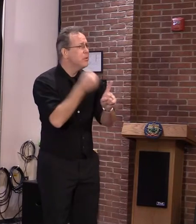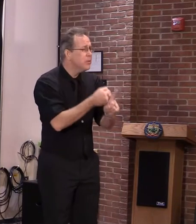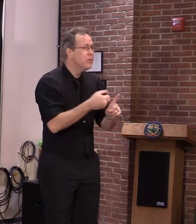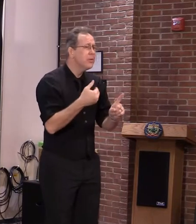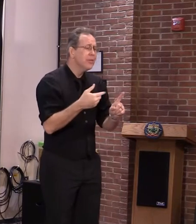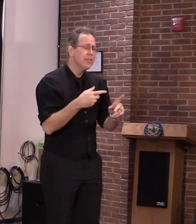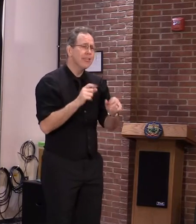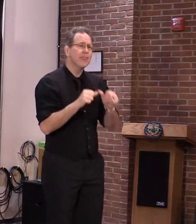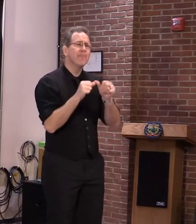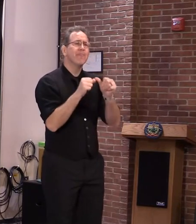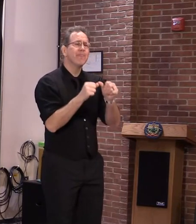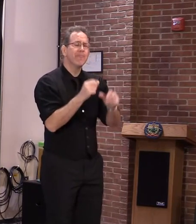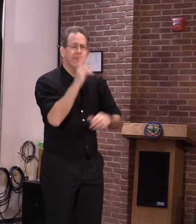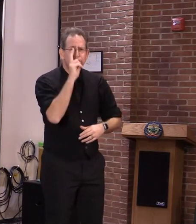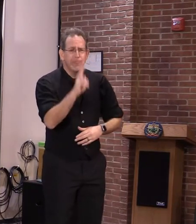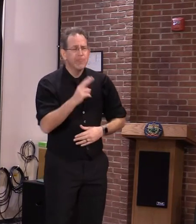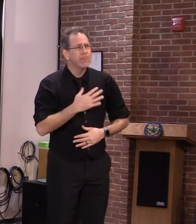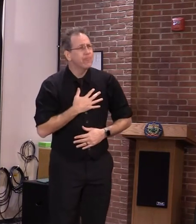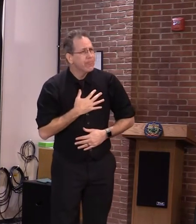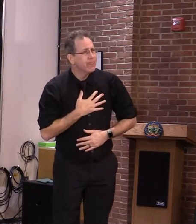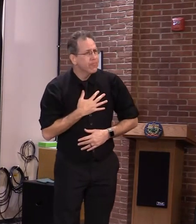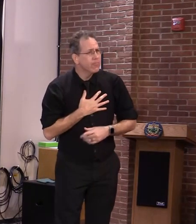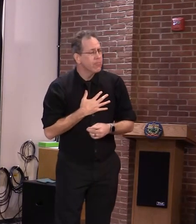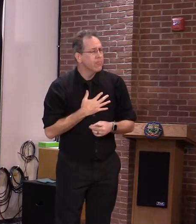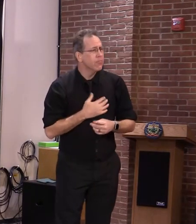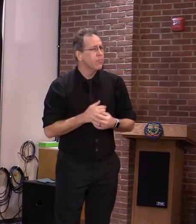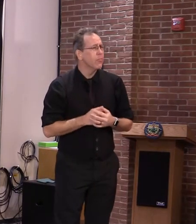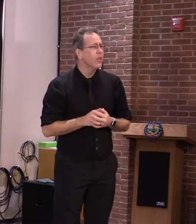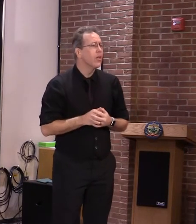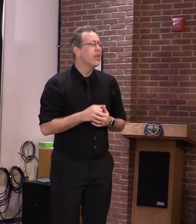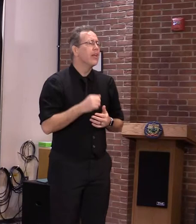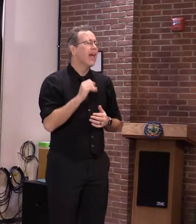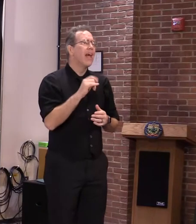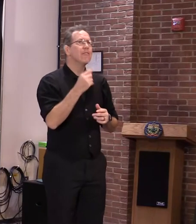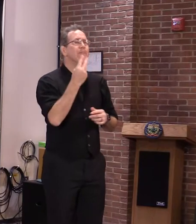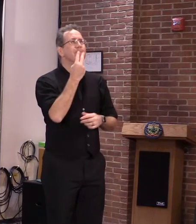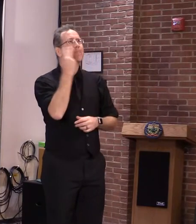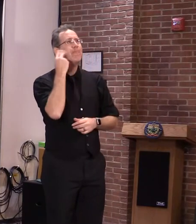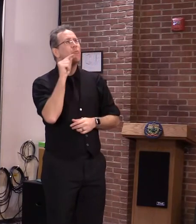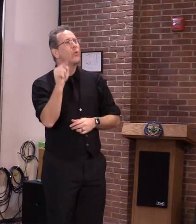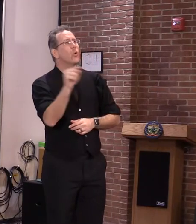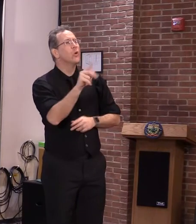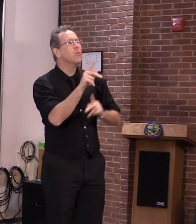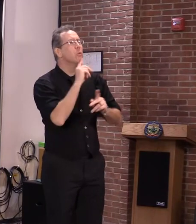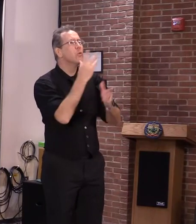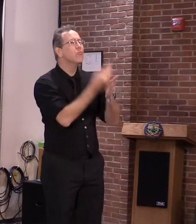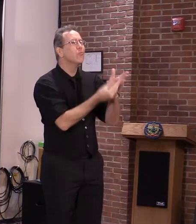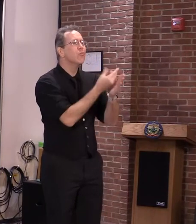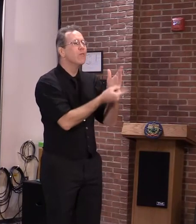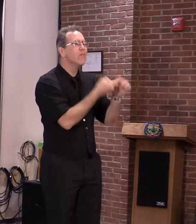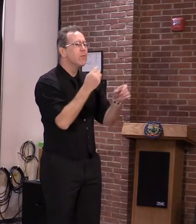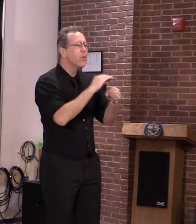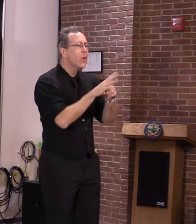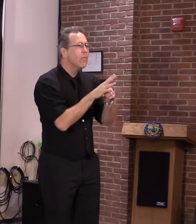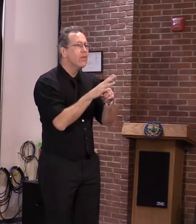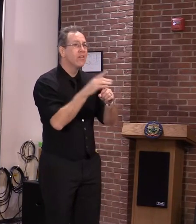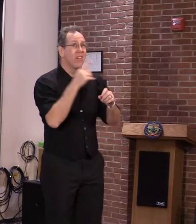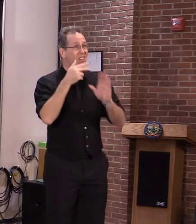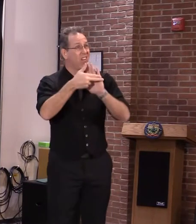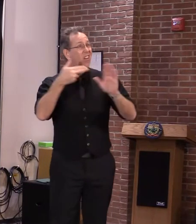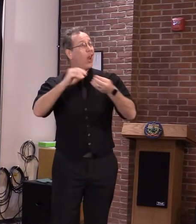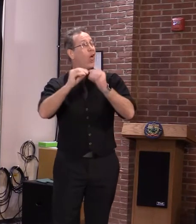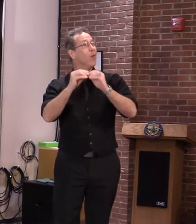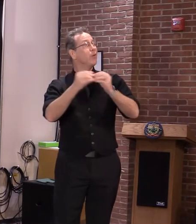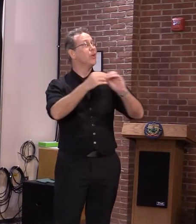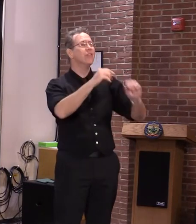a point what we have to continue to reflect on, and it's not just a number, but it's a reason for us to do